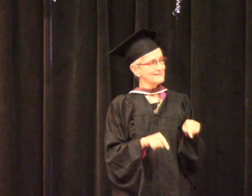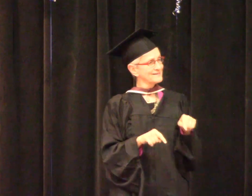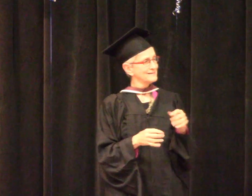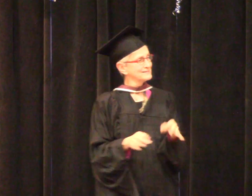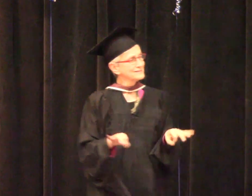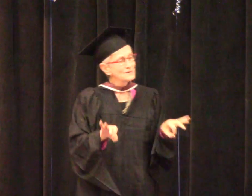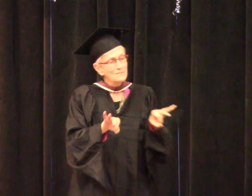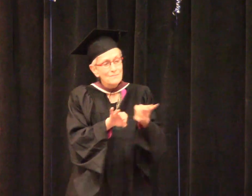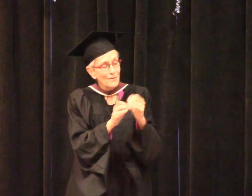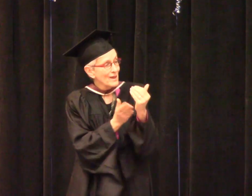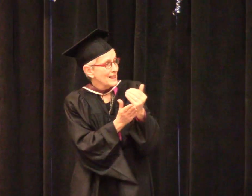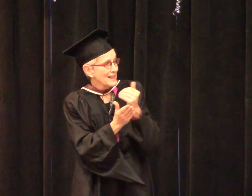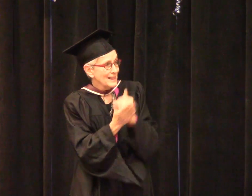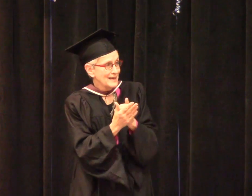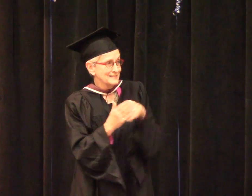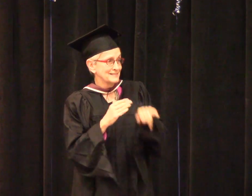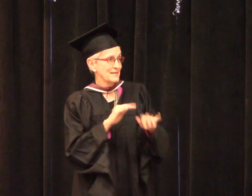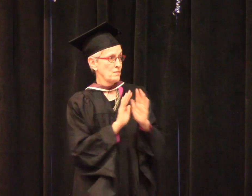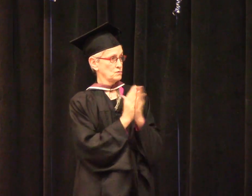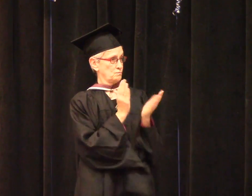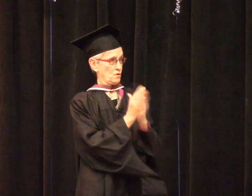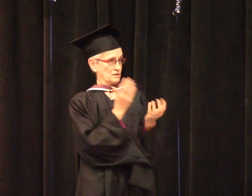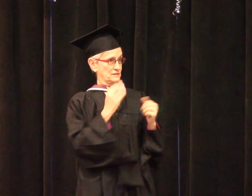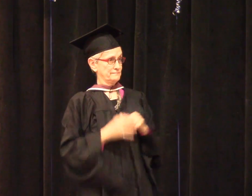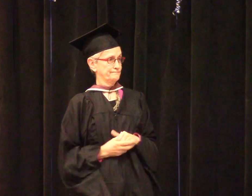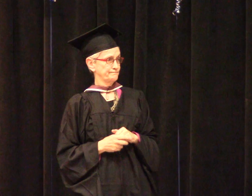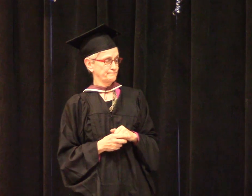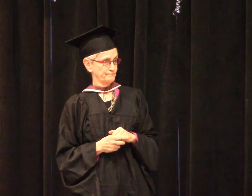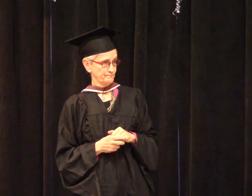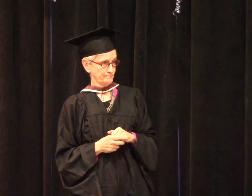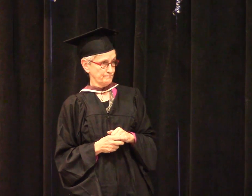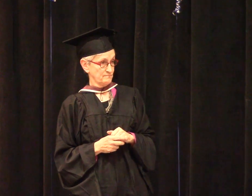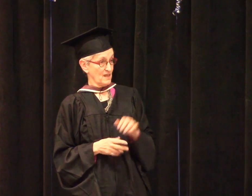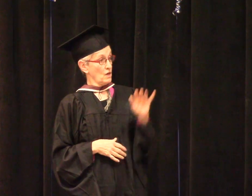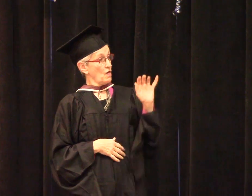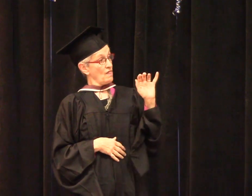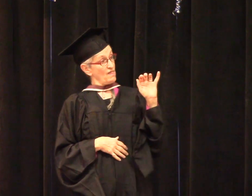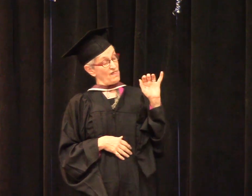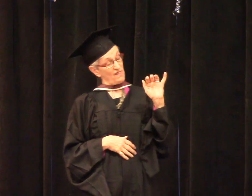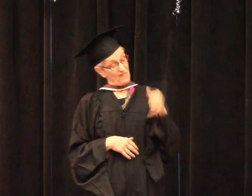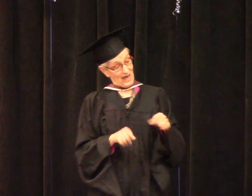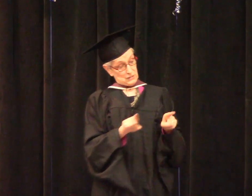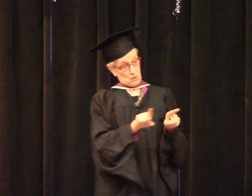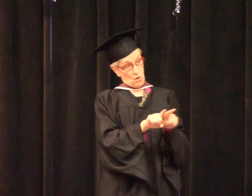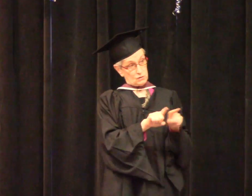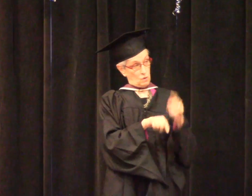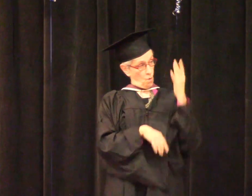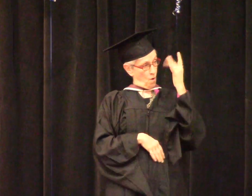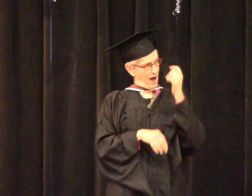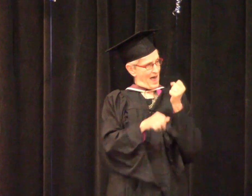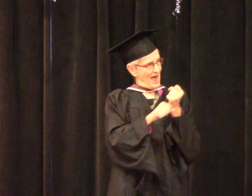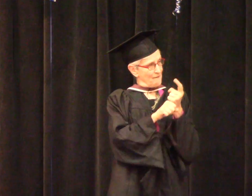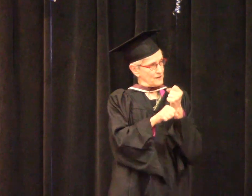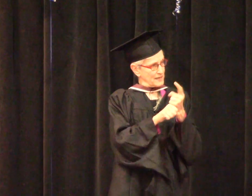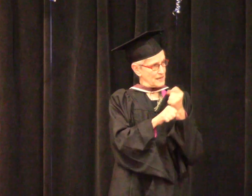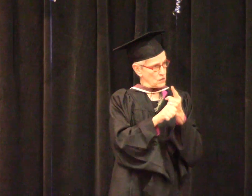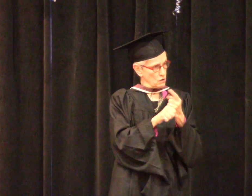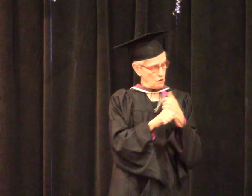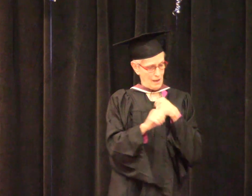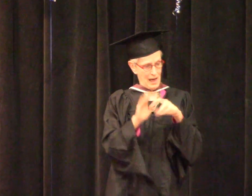books. And that's because there really are some important life lessons to learn from them. That's